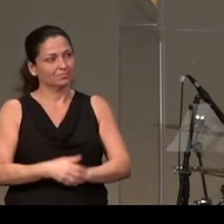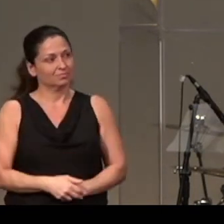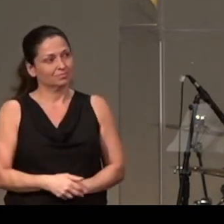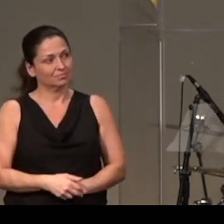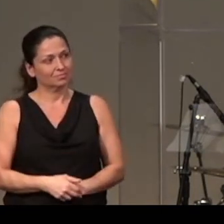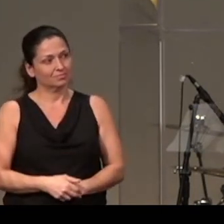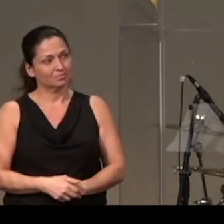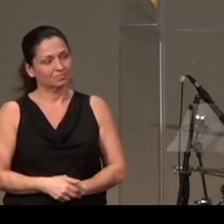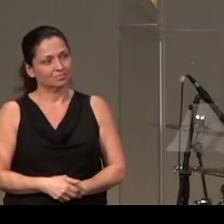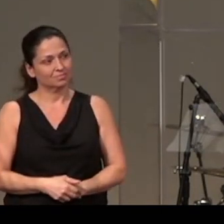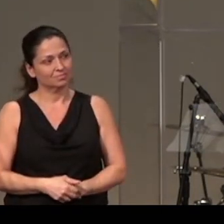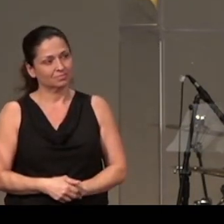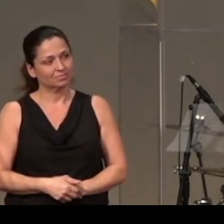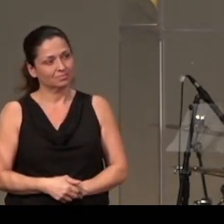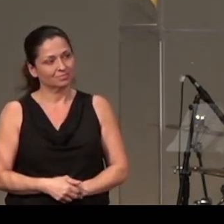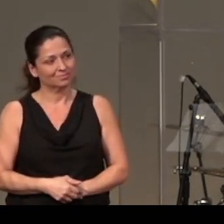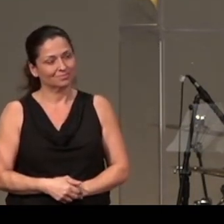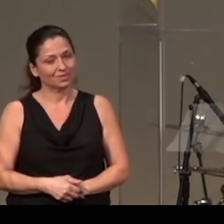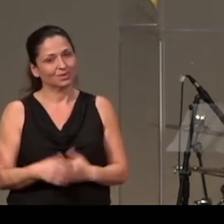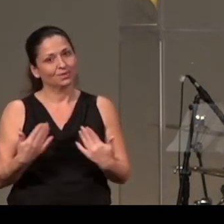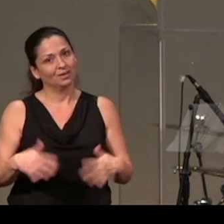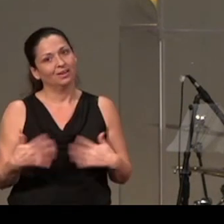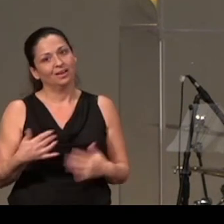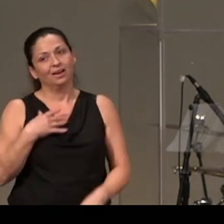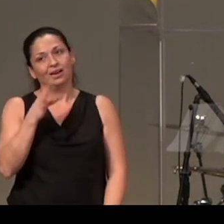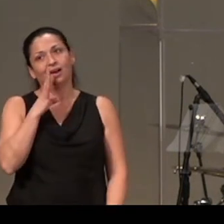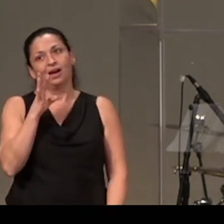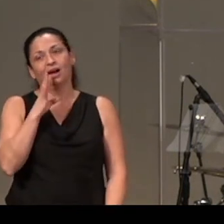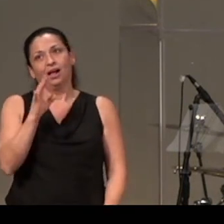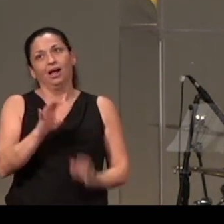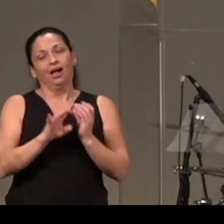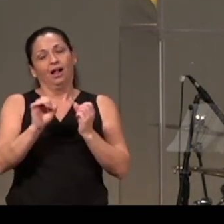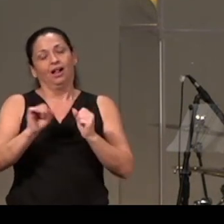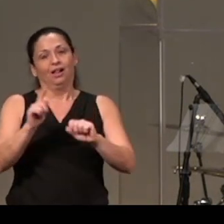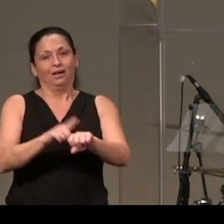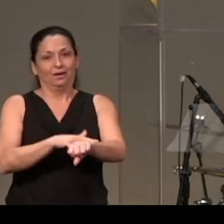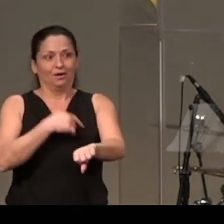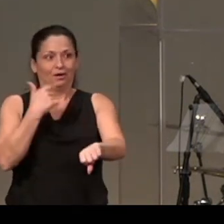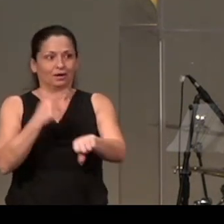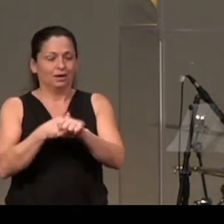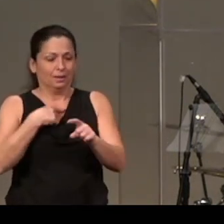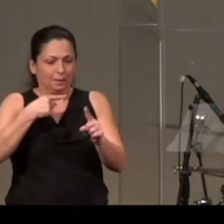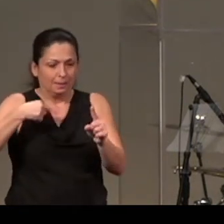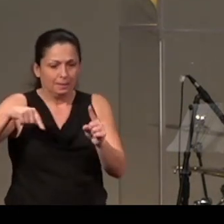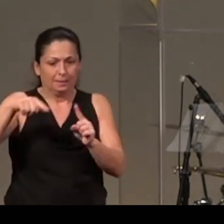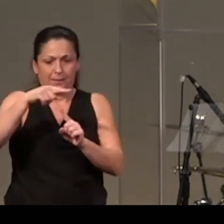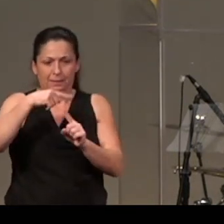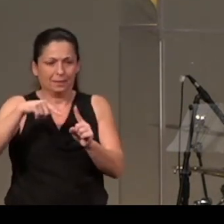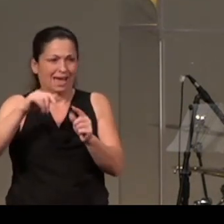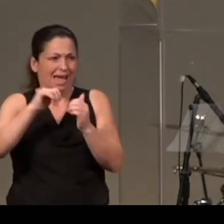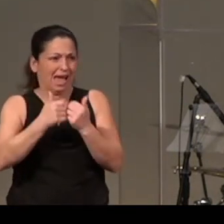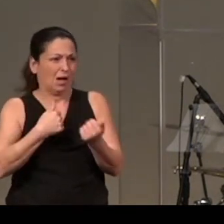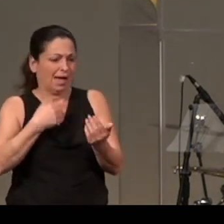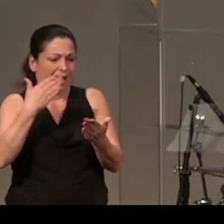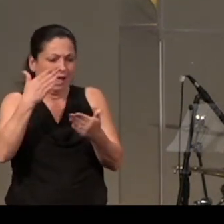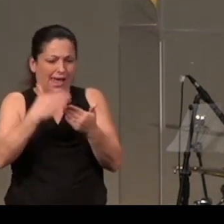Wow, I've talked for a long time. I've been circling the airport. How do I land the plane?